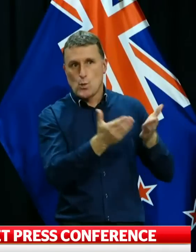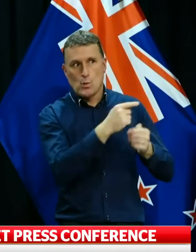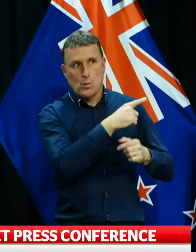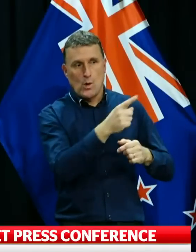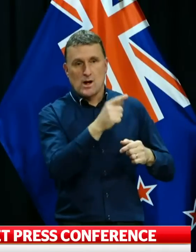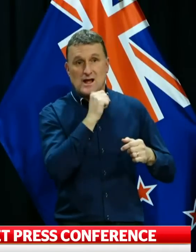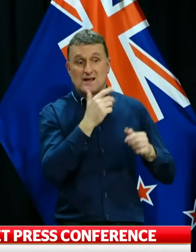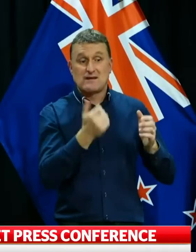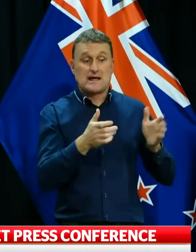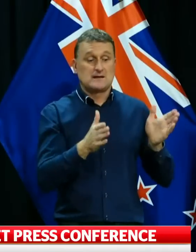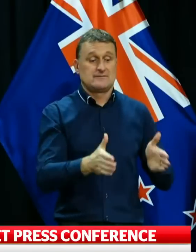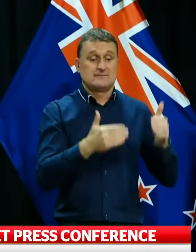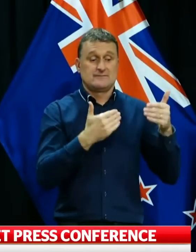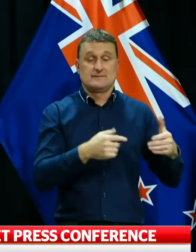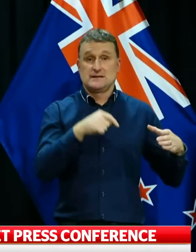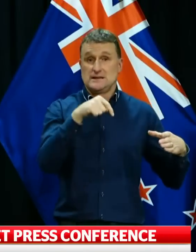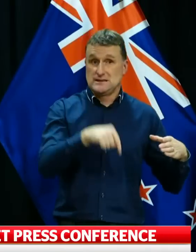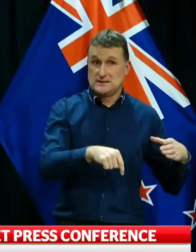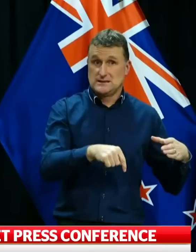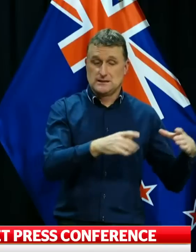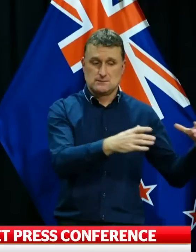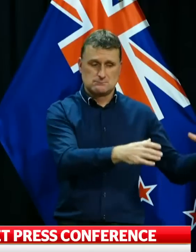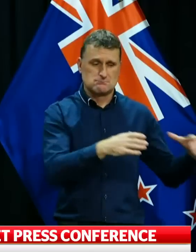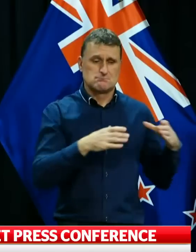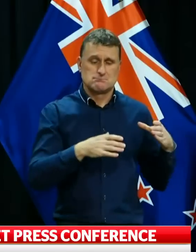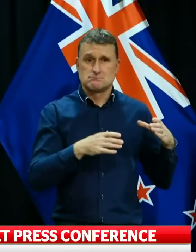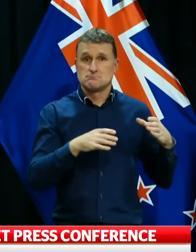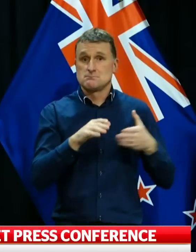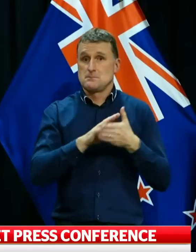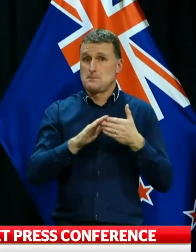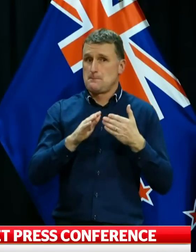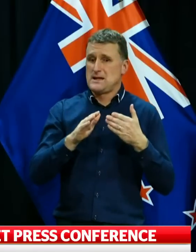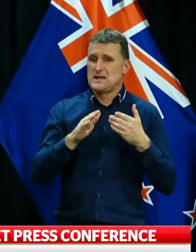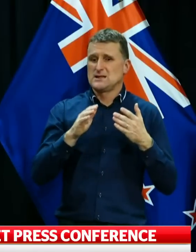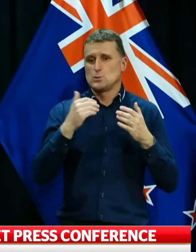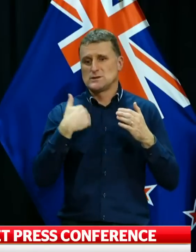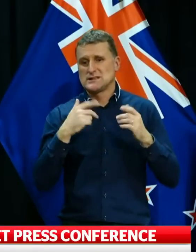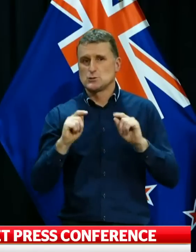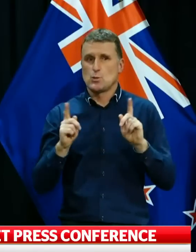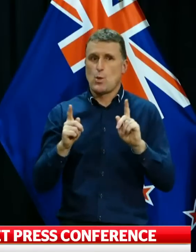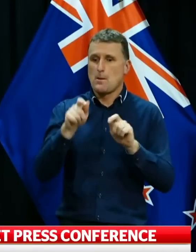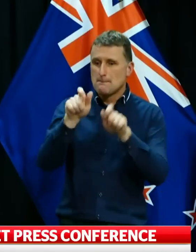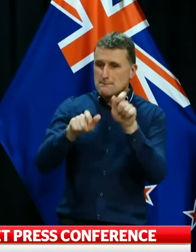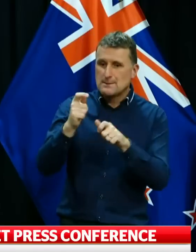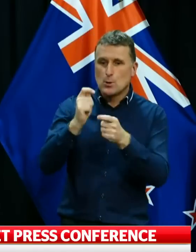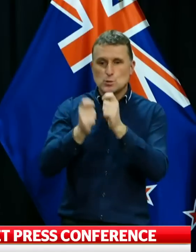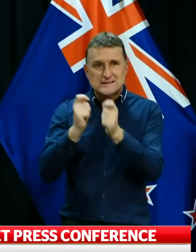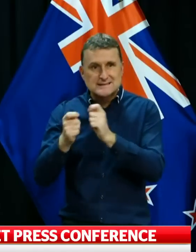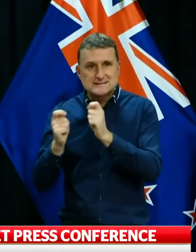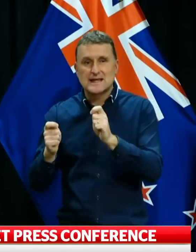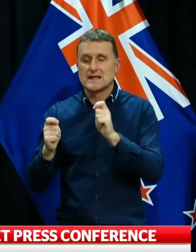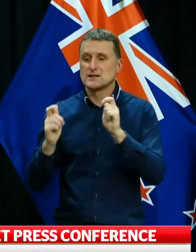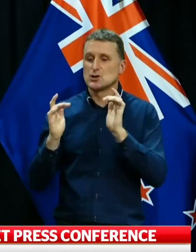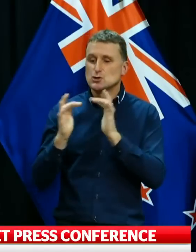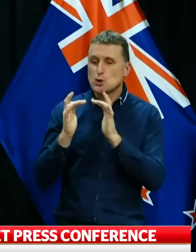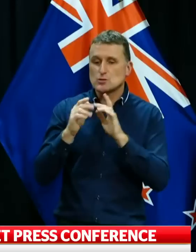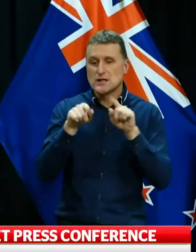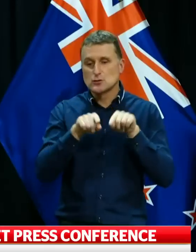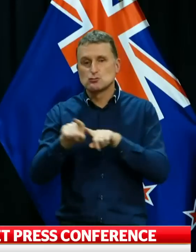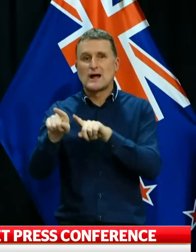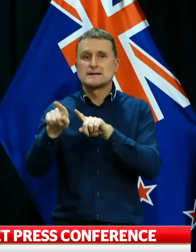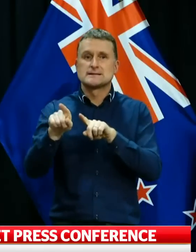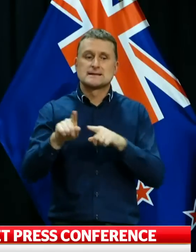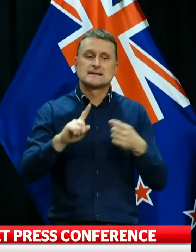cases here, our response would primarily be driven by testing and contact tracing. And ESR has